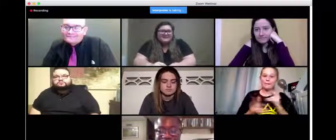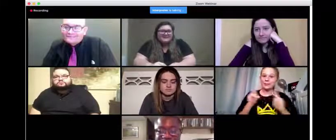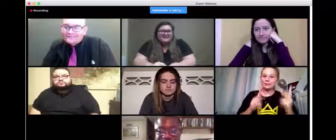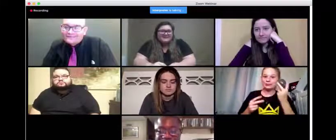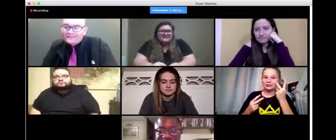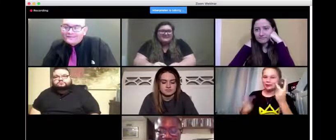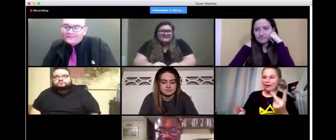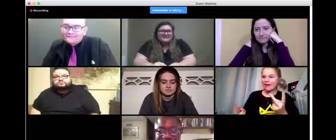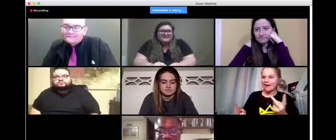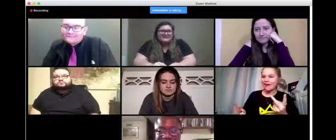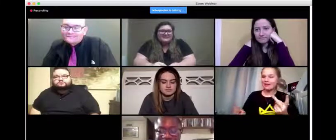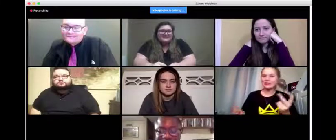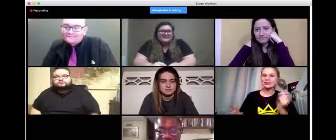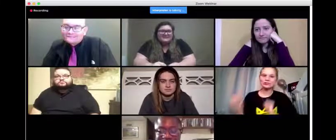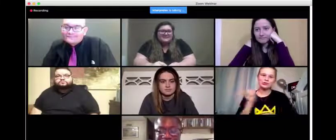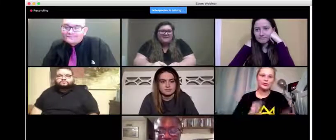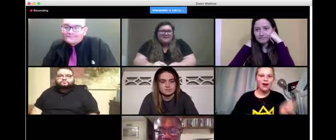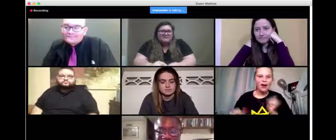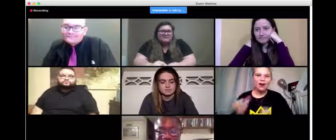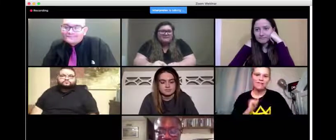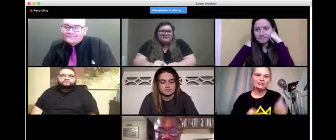all the partying and whatnot, you know.